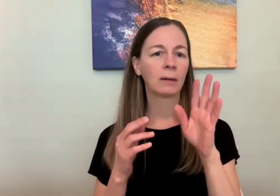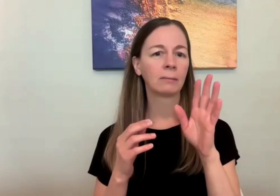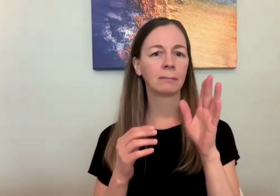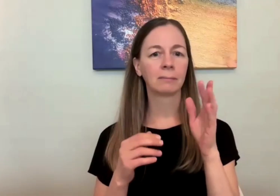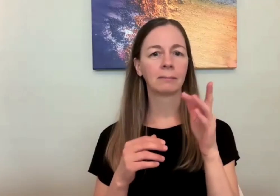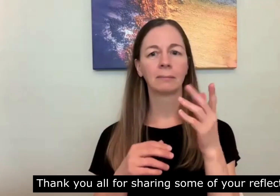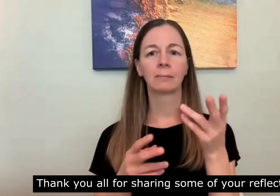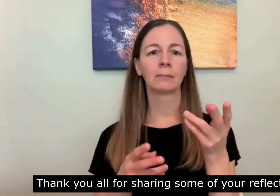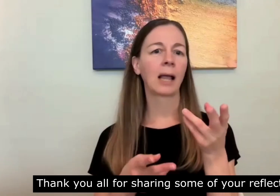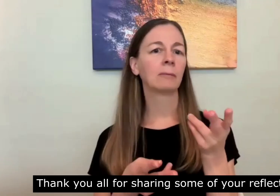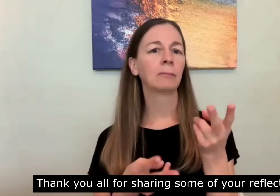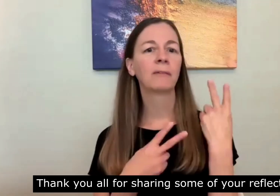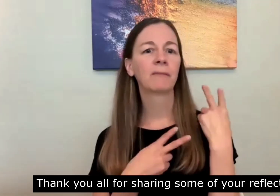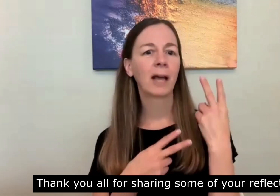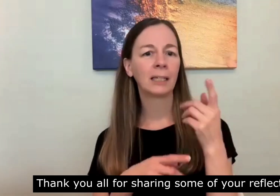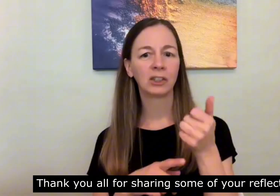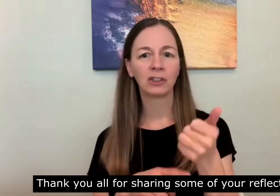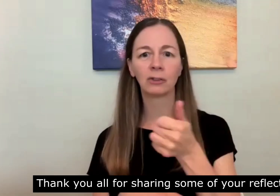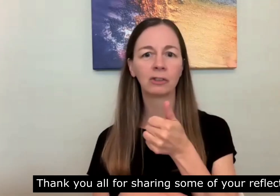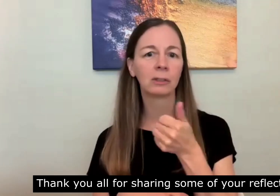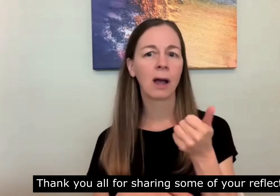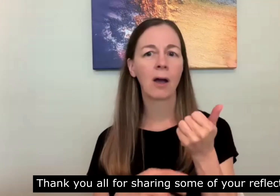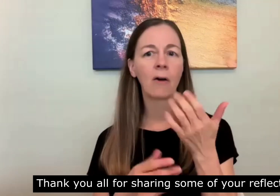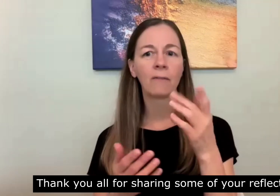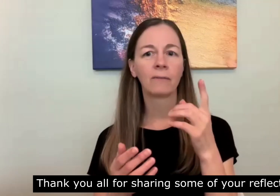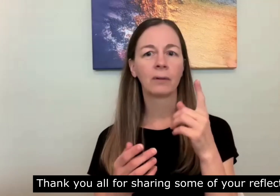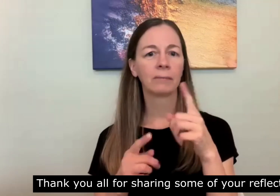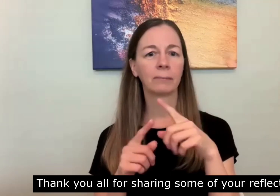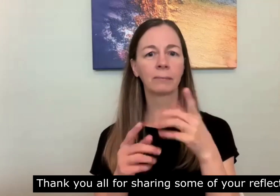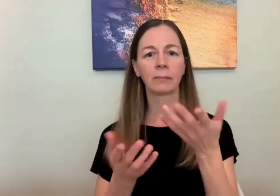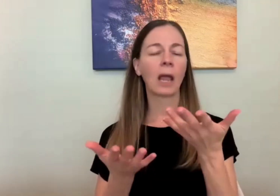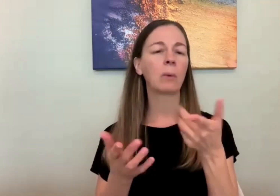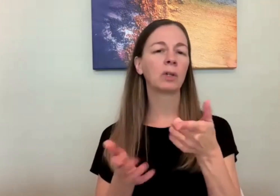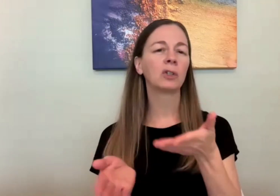Thank you all for sharing some of your reflections